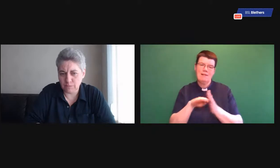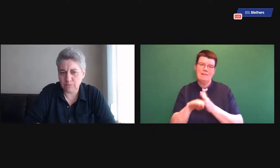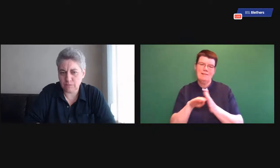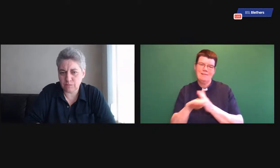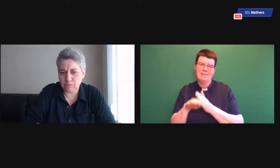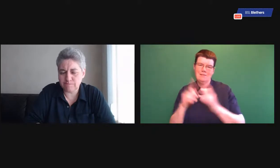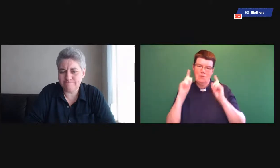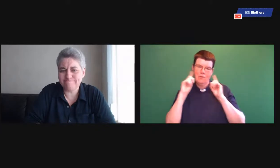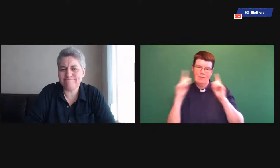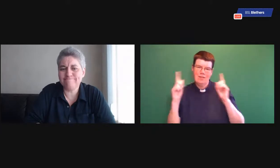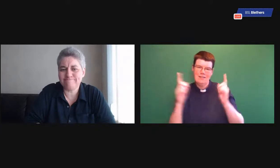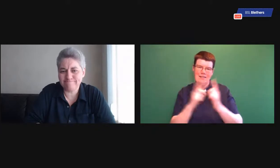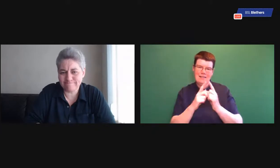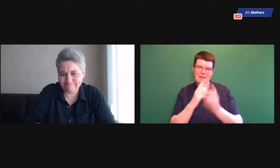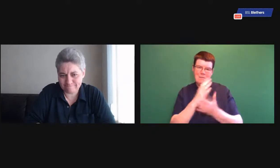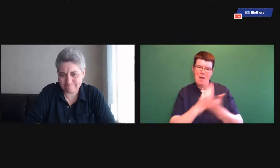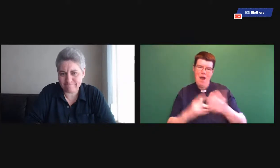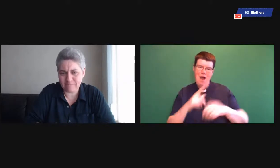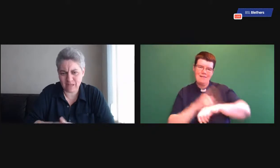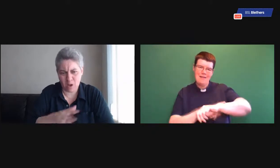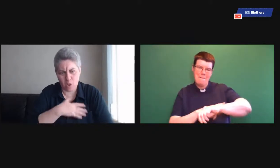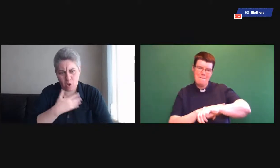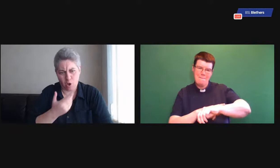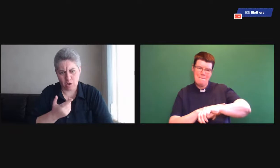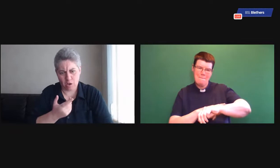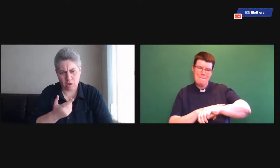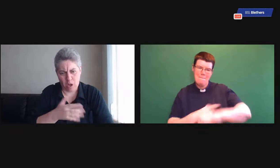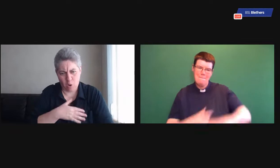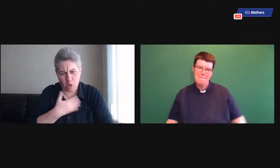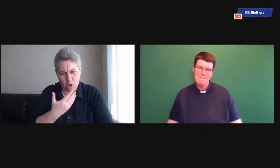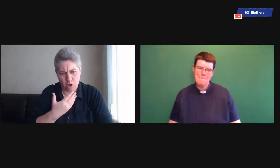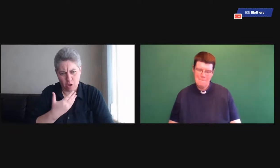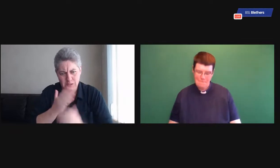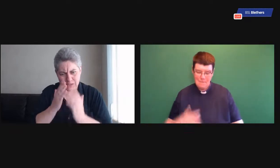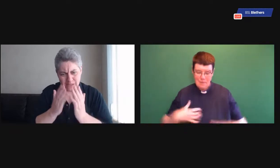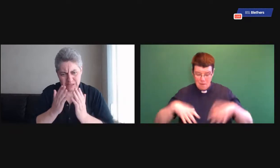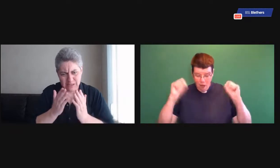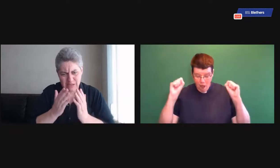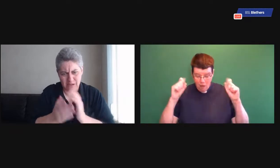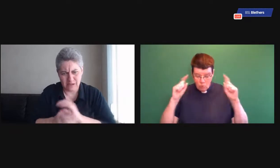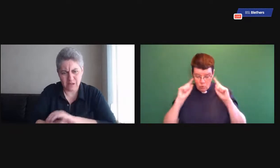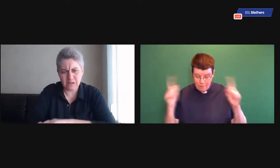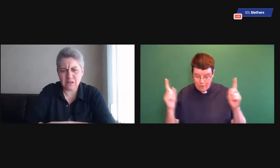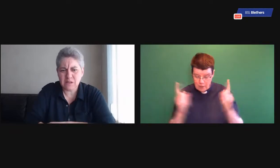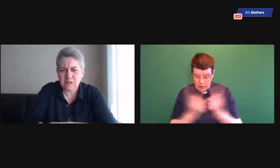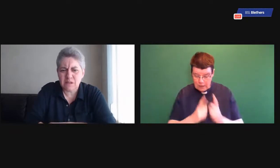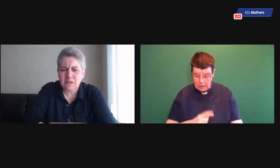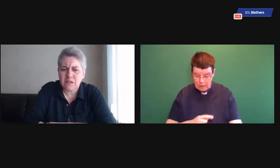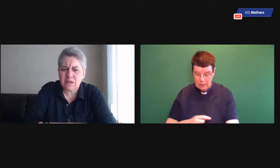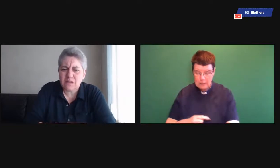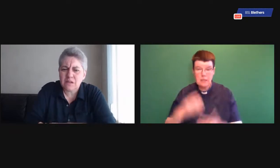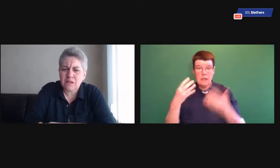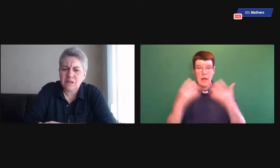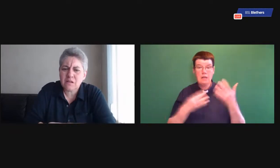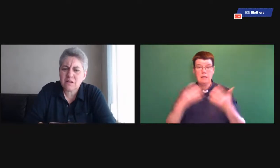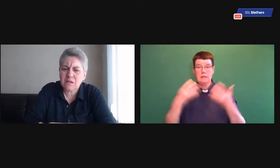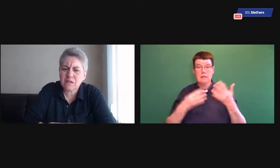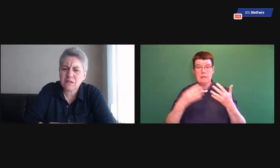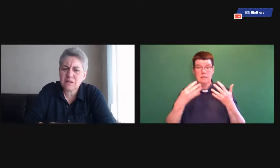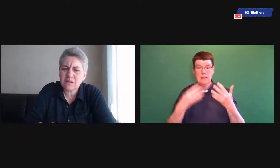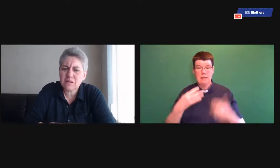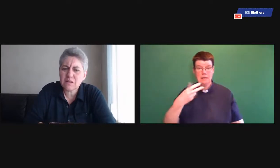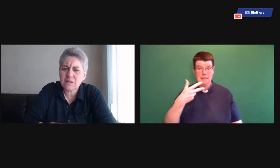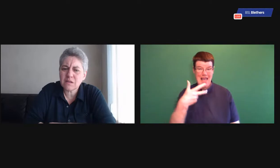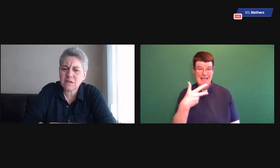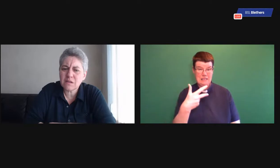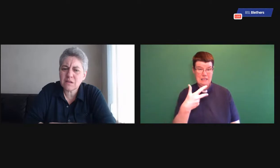was sort of my aim, that's what I wanted to do. So I had to go to university part-time. Well, I started, let me get my